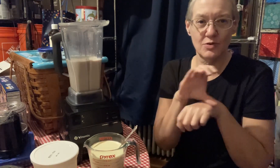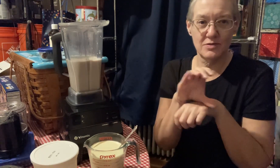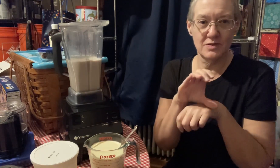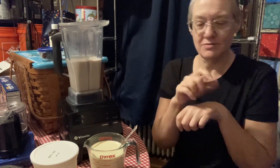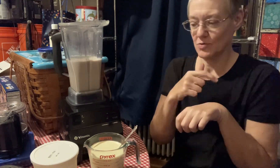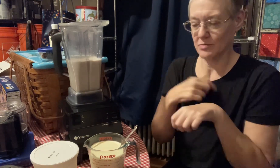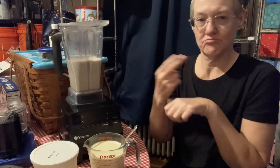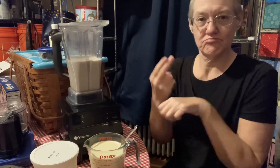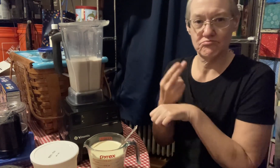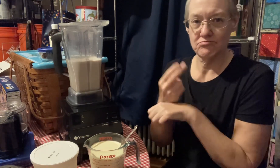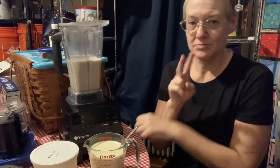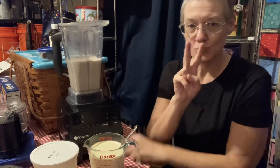chocolate.